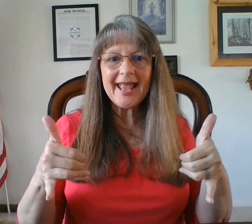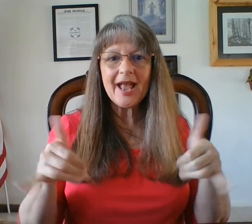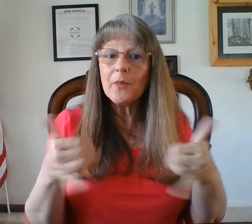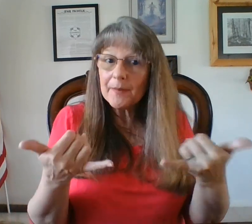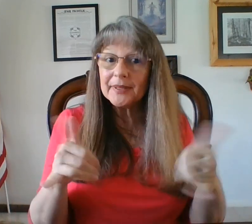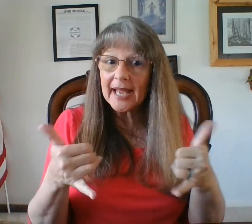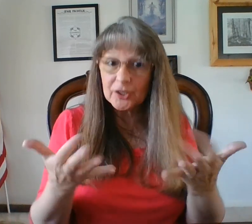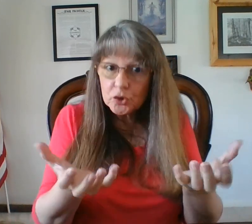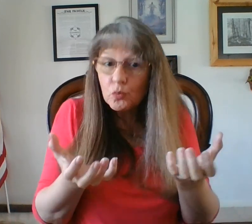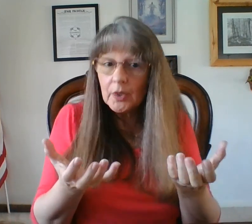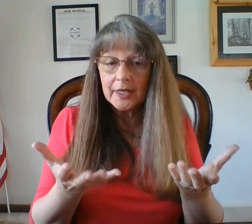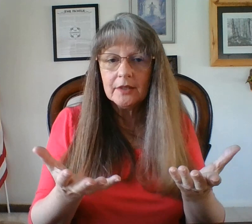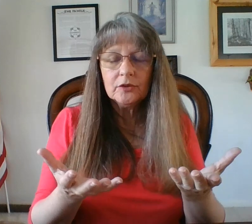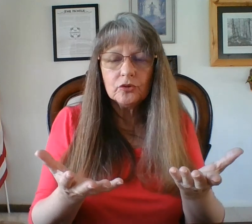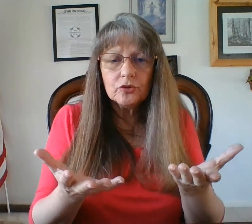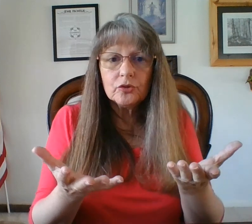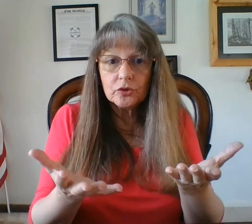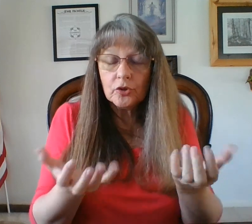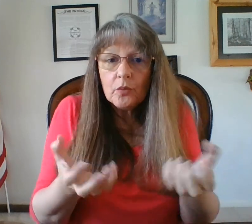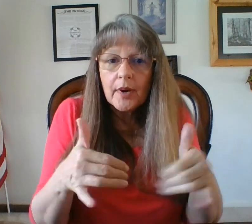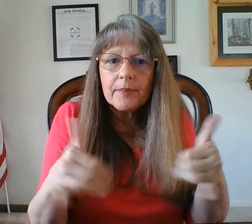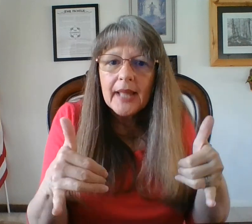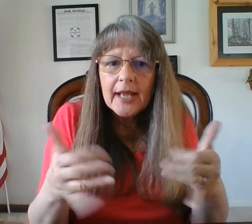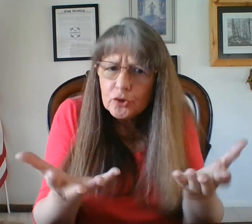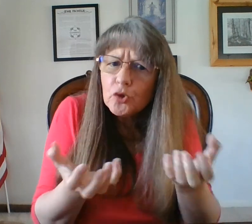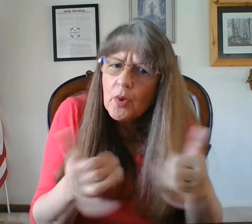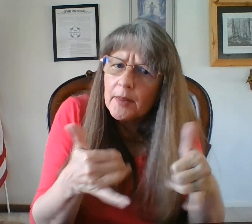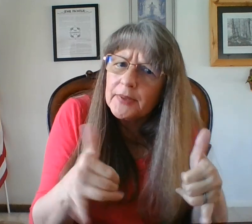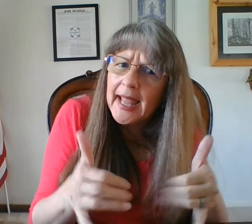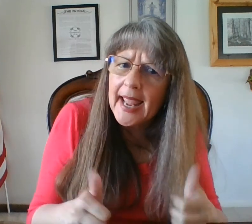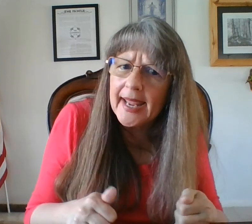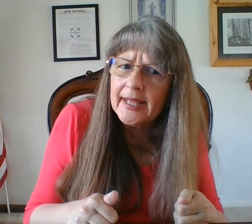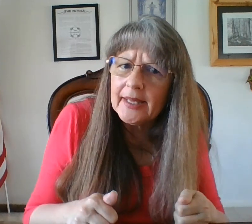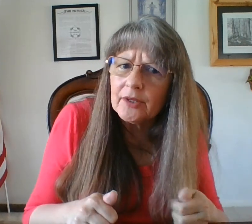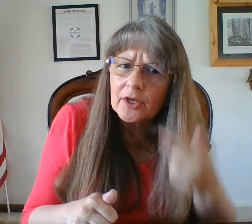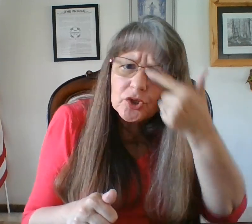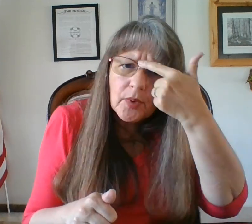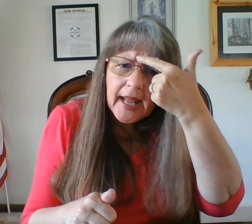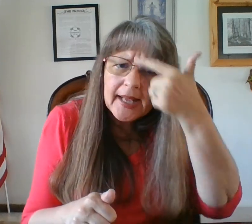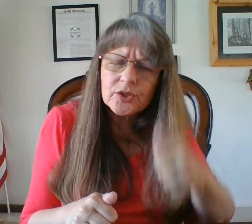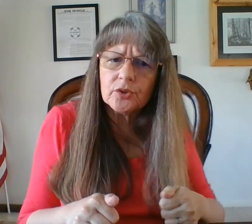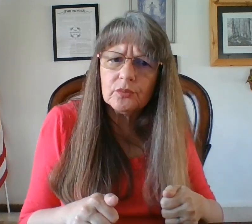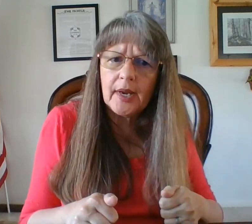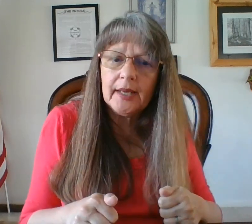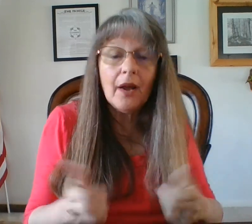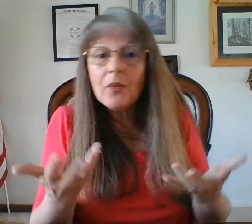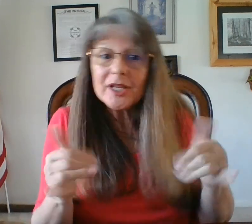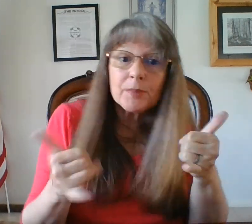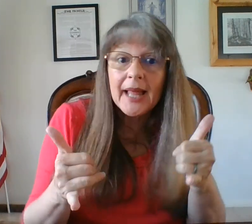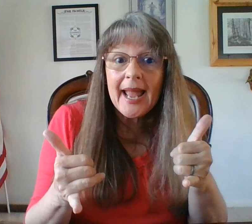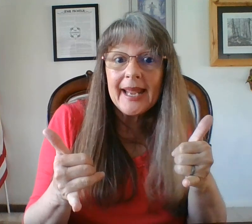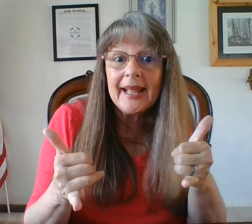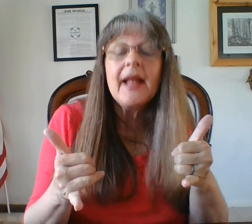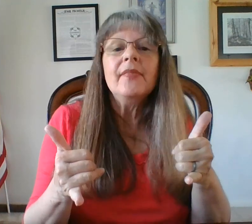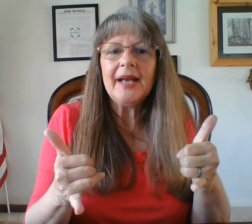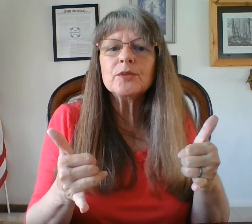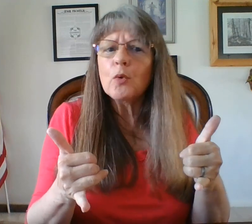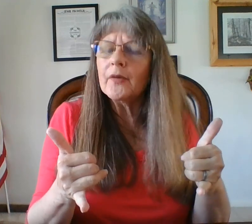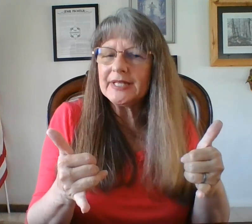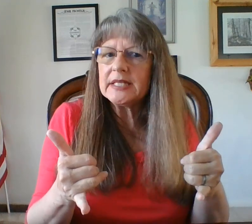Play. I want to play. Do you want to play? Do you want to play? Because you want to answer, right? Oh, let's play. That's more of a